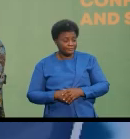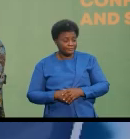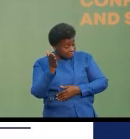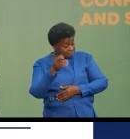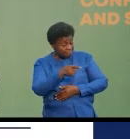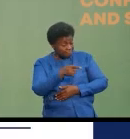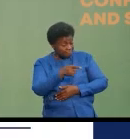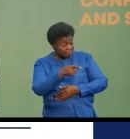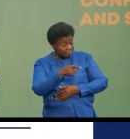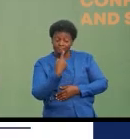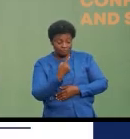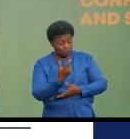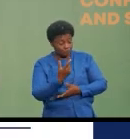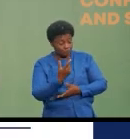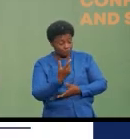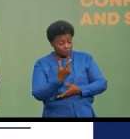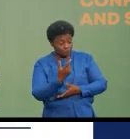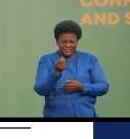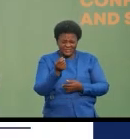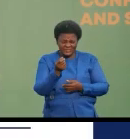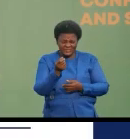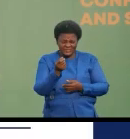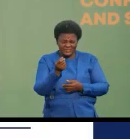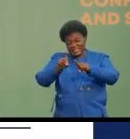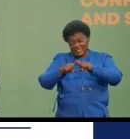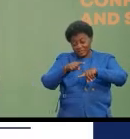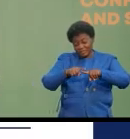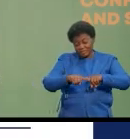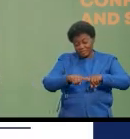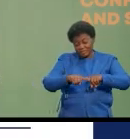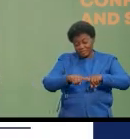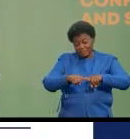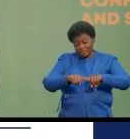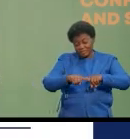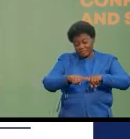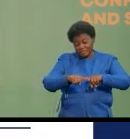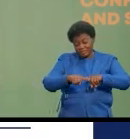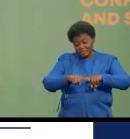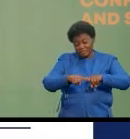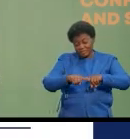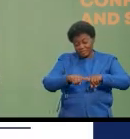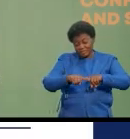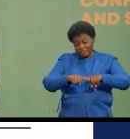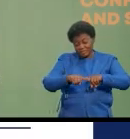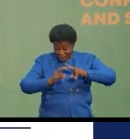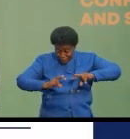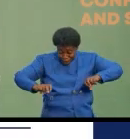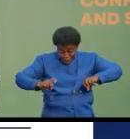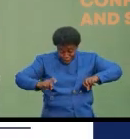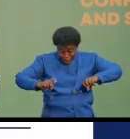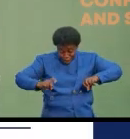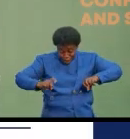presentation, I would just want to raise a few key questions based on some of the findings and some of what